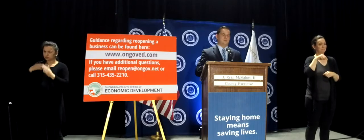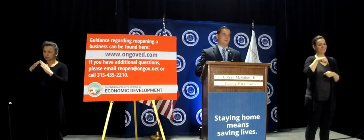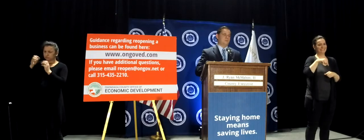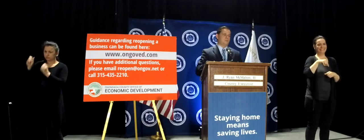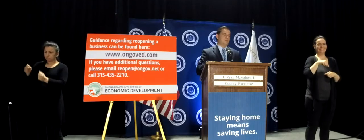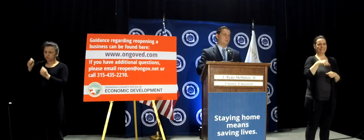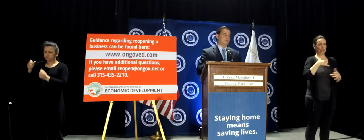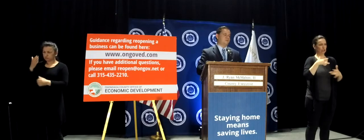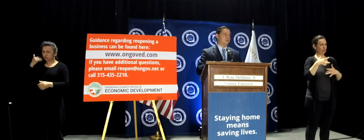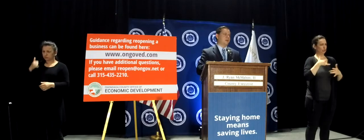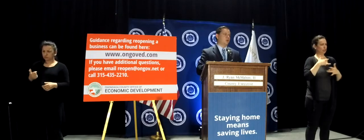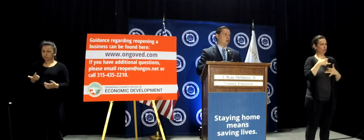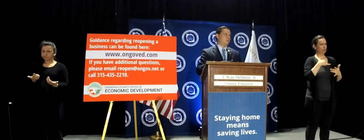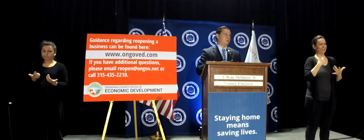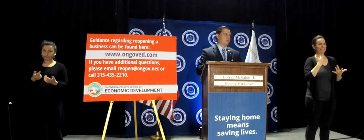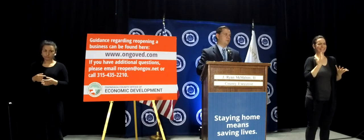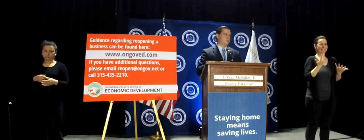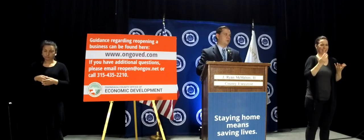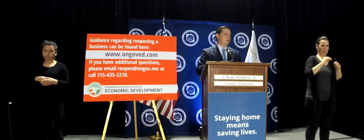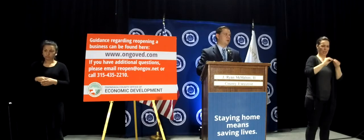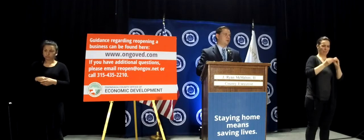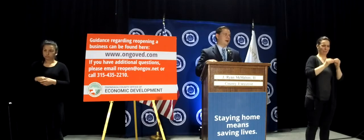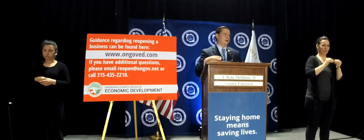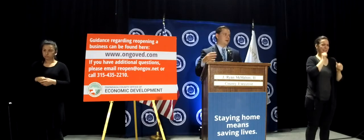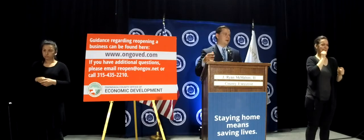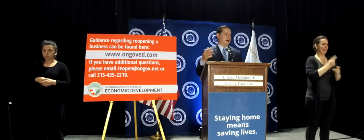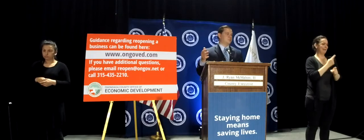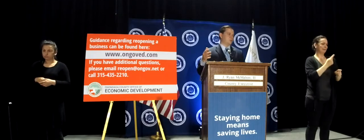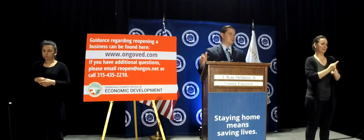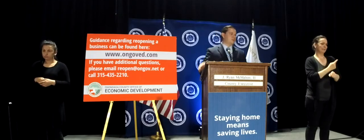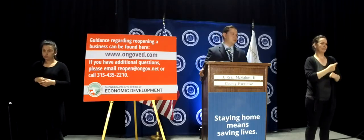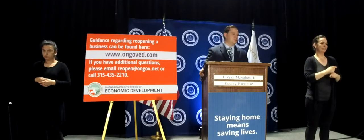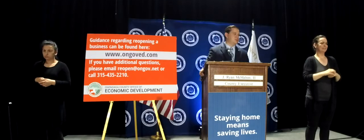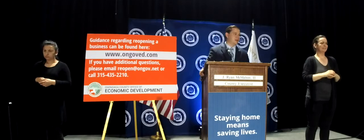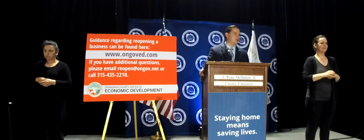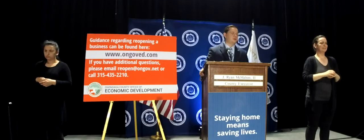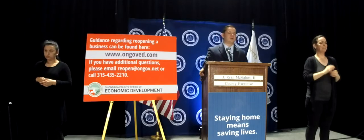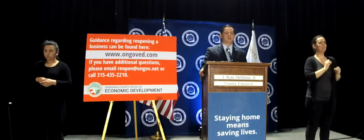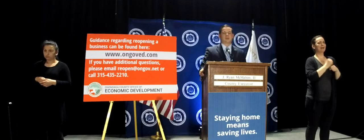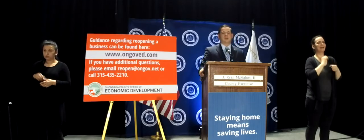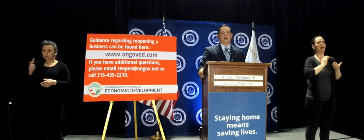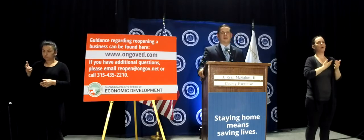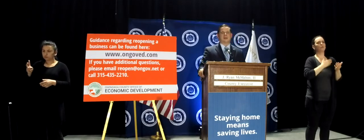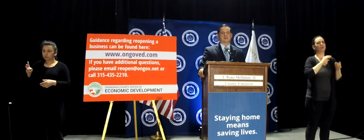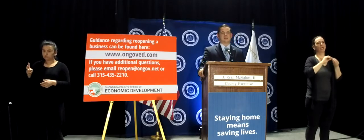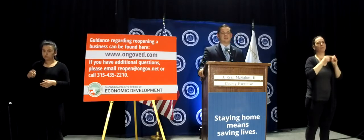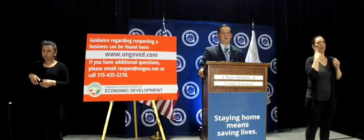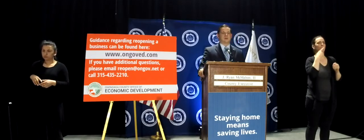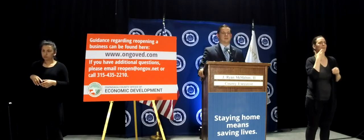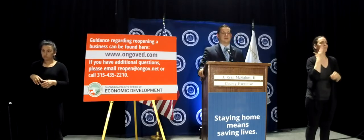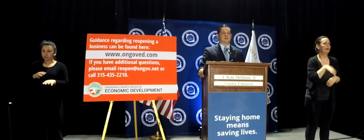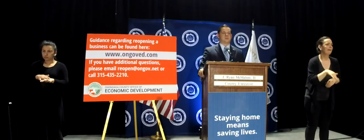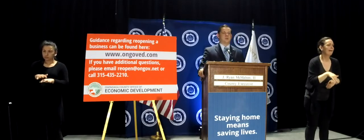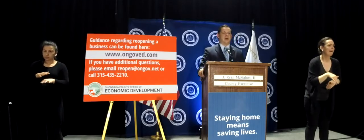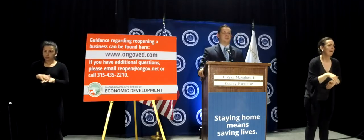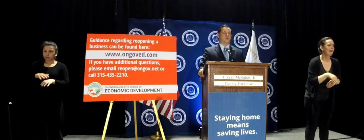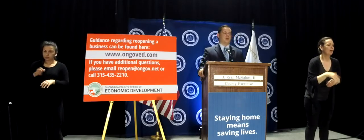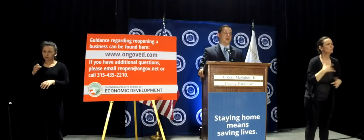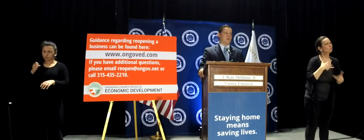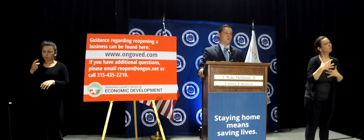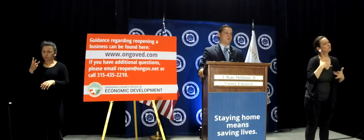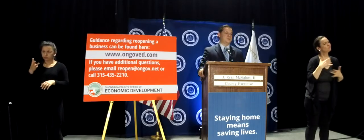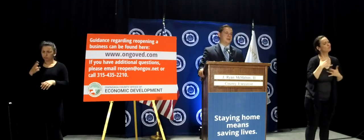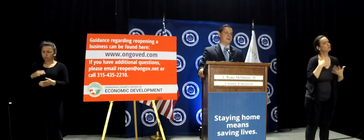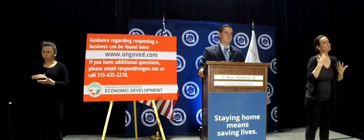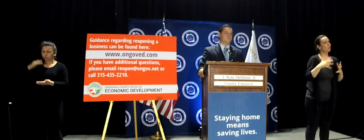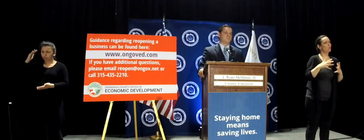these inflate your numbers when you're monitoring hospitalizations each day. So that's a concern. That's something we have to work